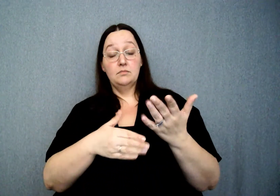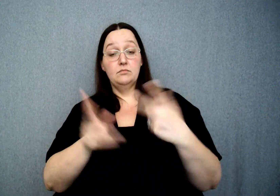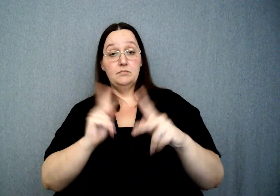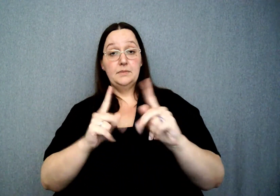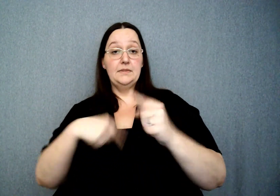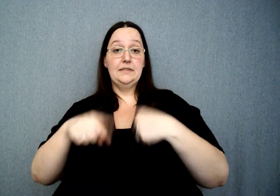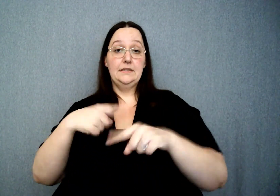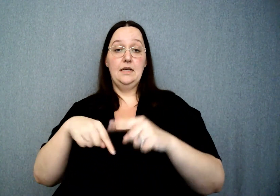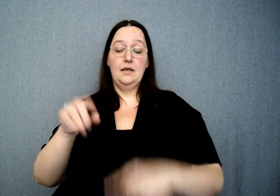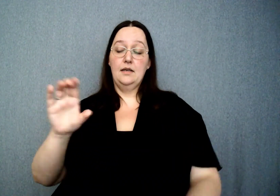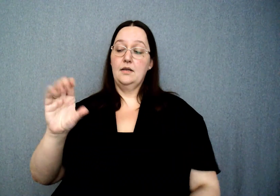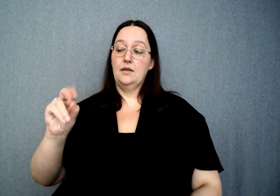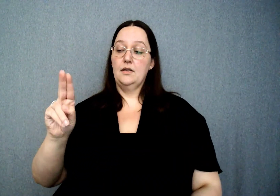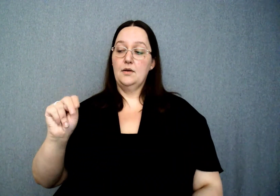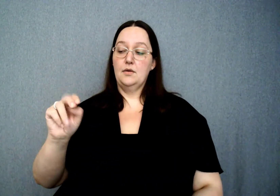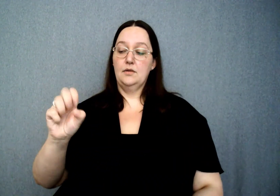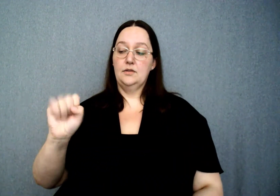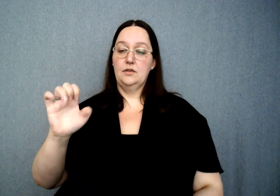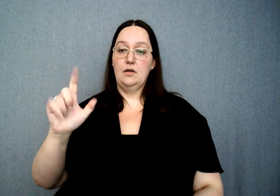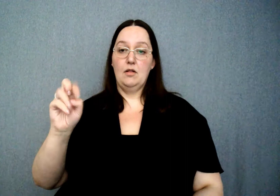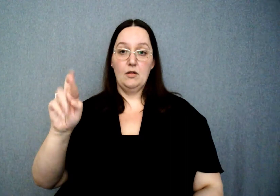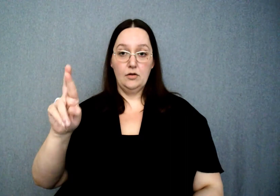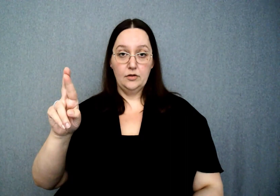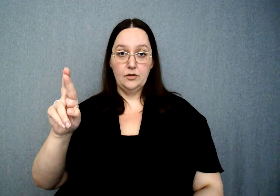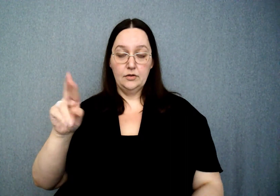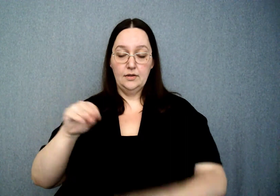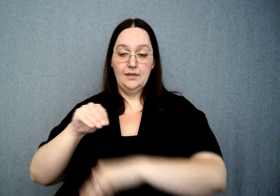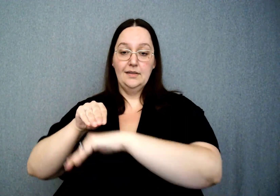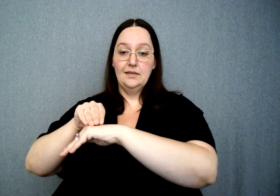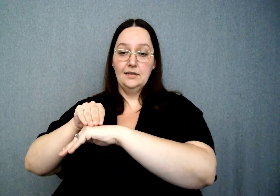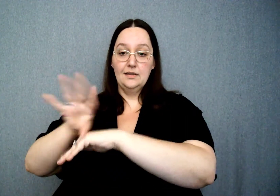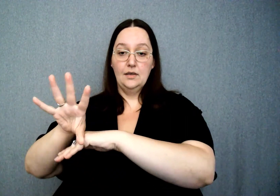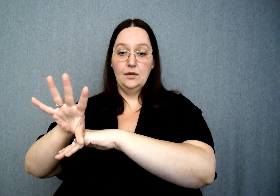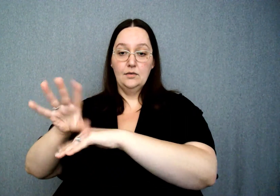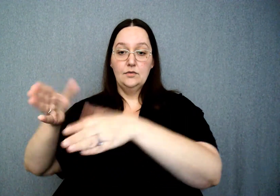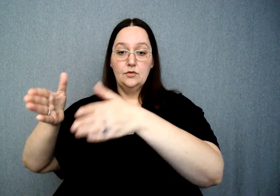Granted, like I said, there are people who sign different versions of this, like counselor.